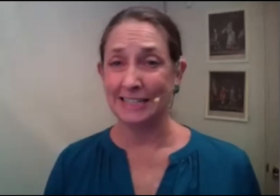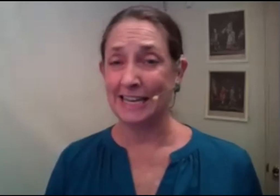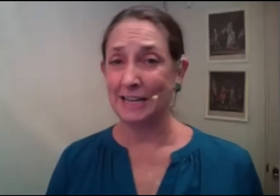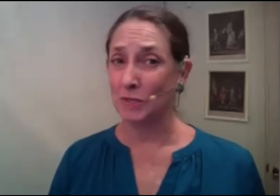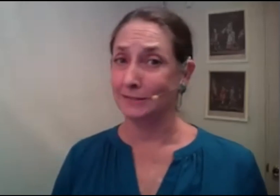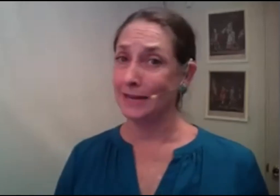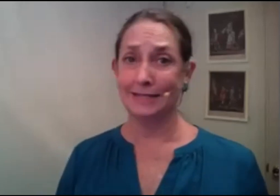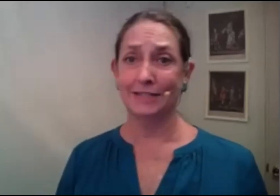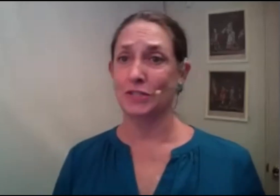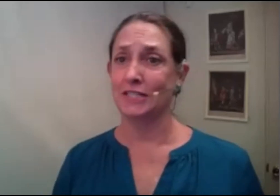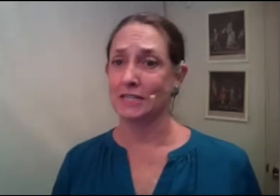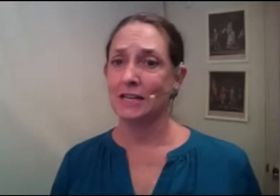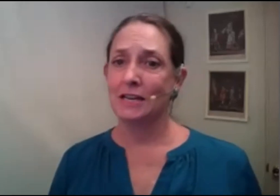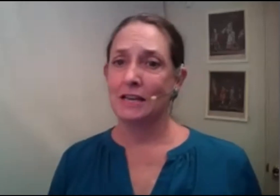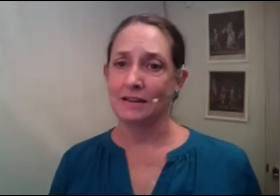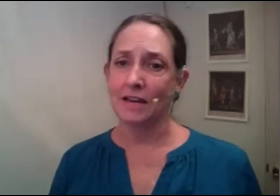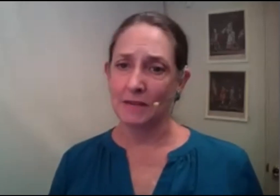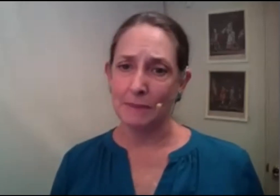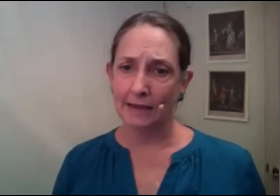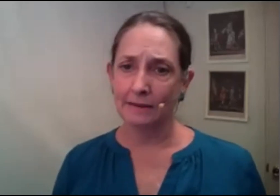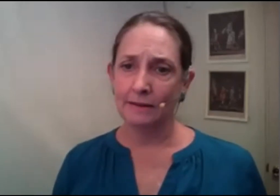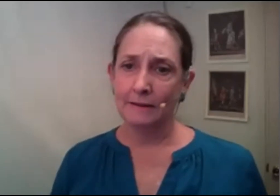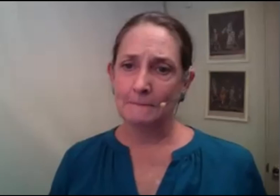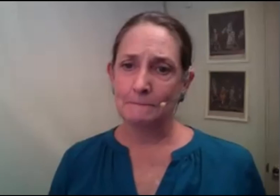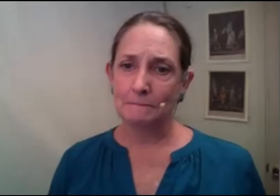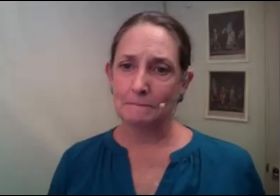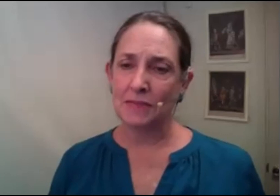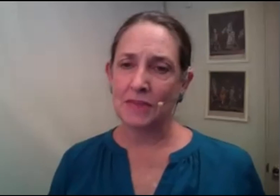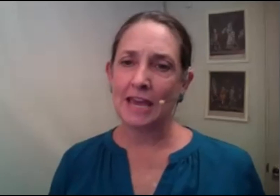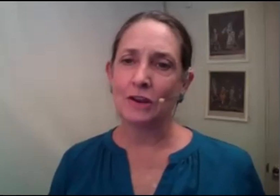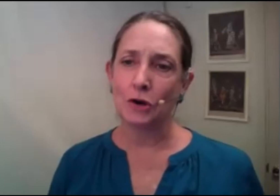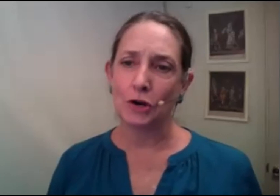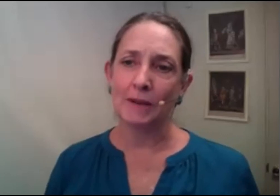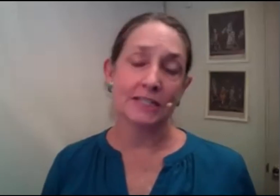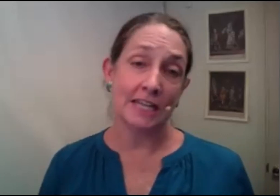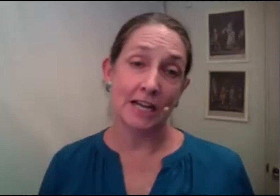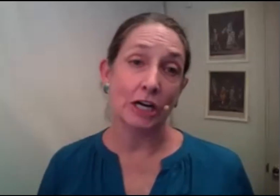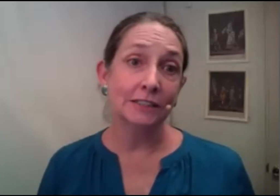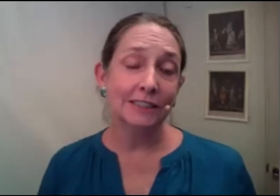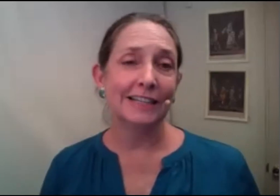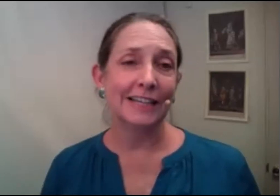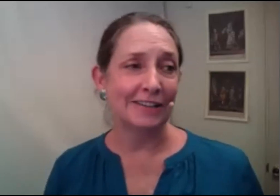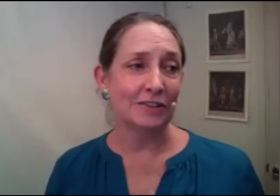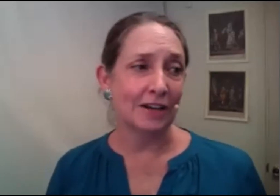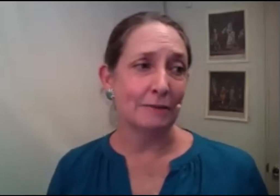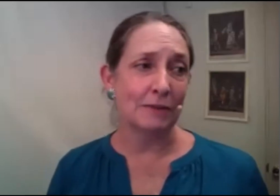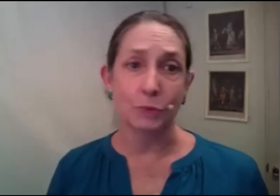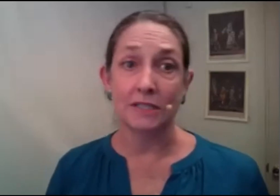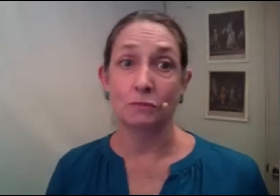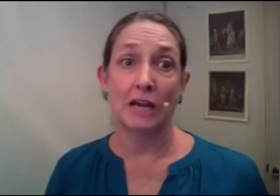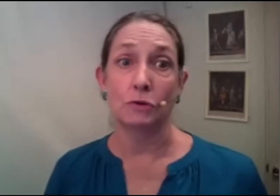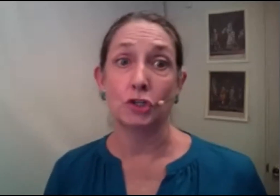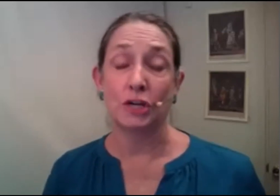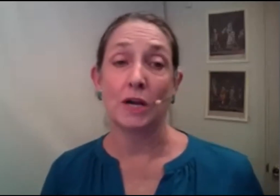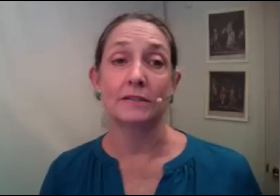and Kate was not interested in coming back. But they had heard about Sierra, and everyone